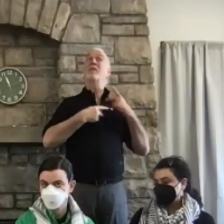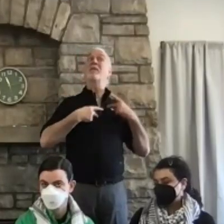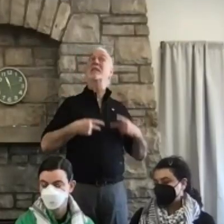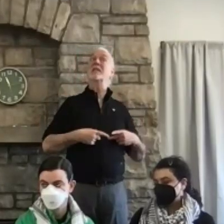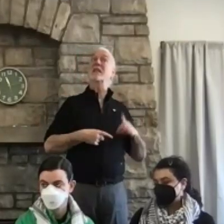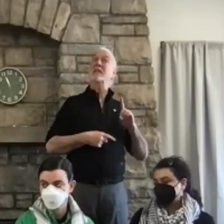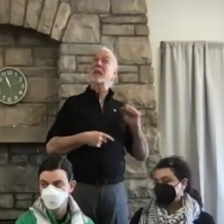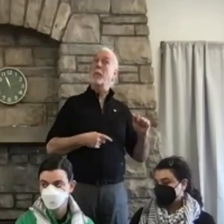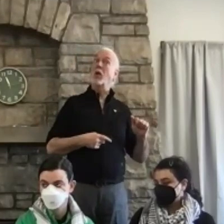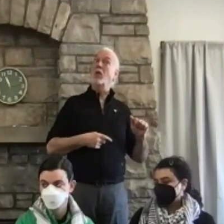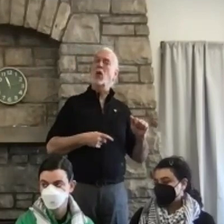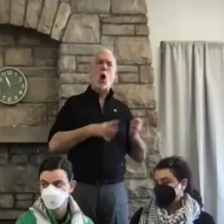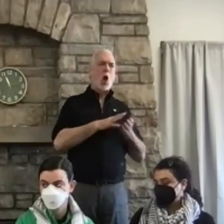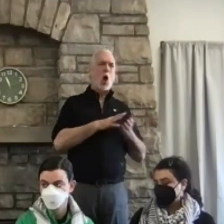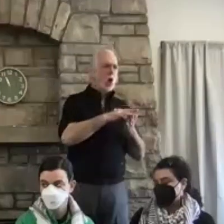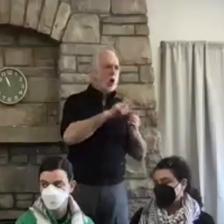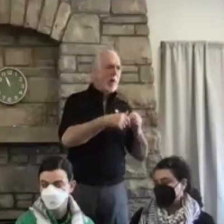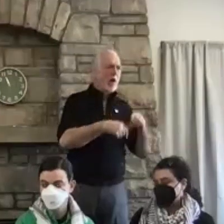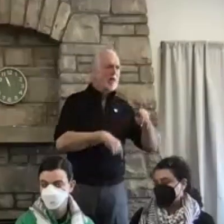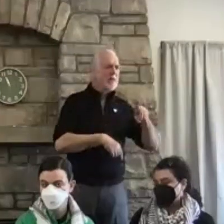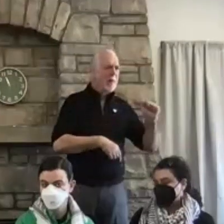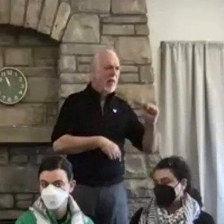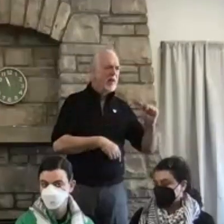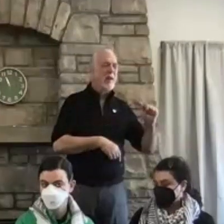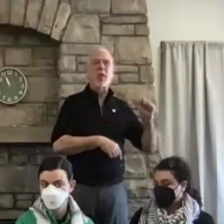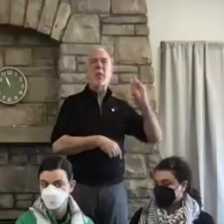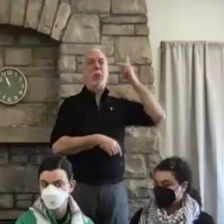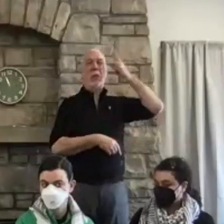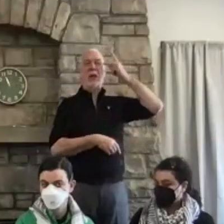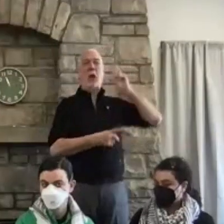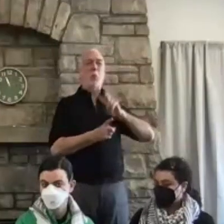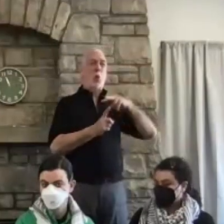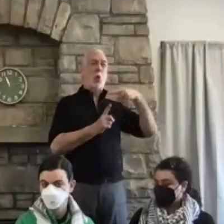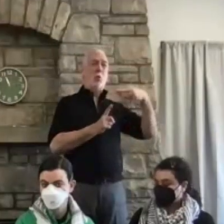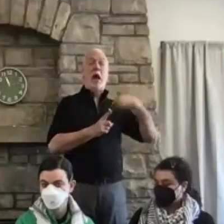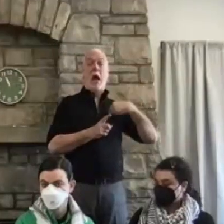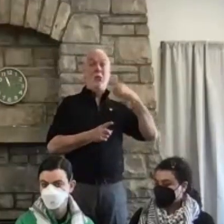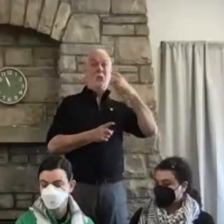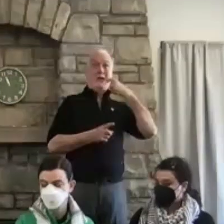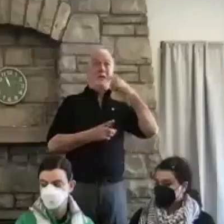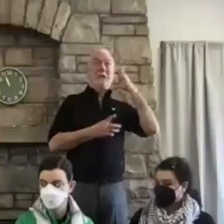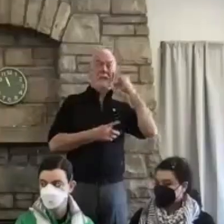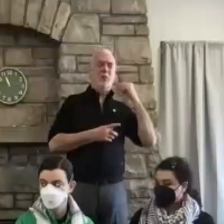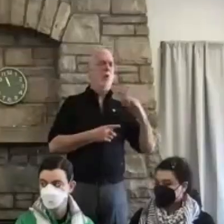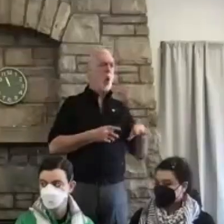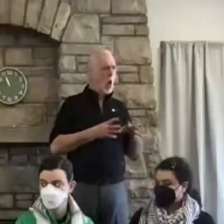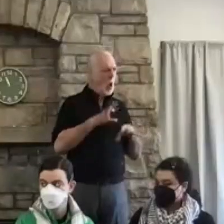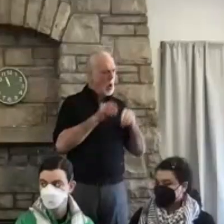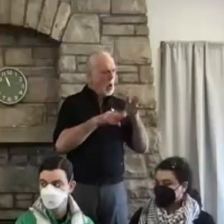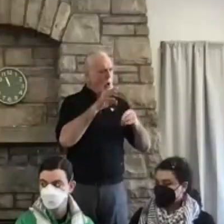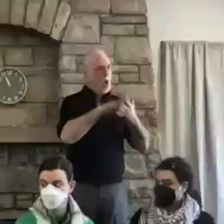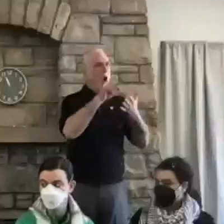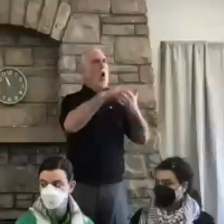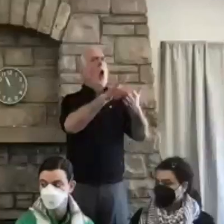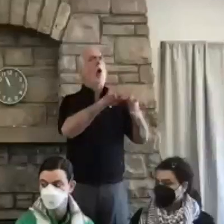learning about disabilities, like really from a political perspective, because of what I was newly experiencing at that time, I started learning all kinds